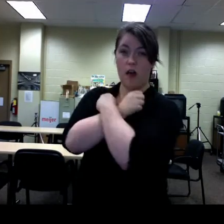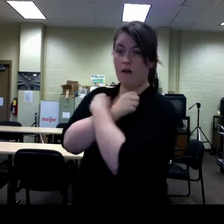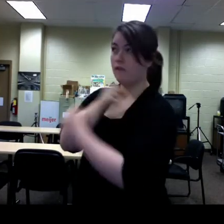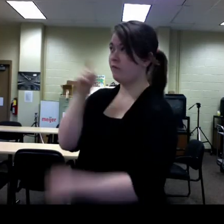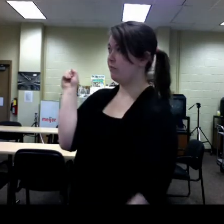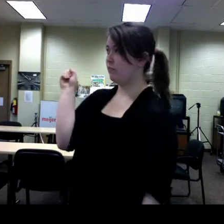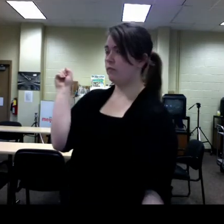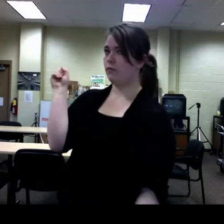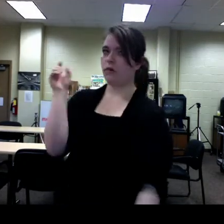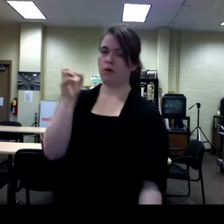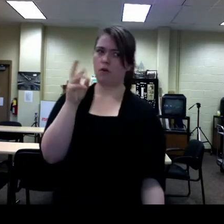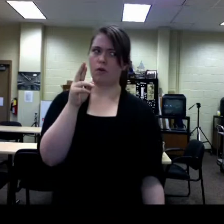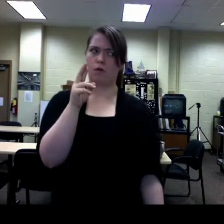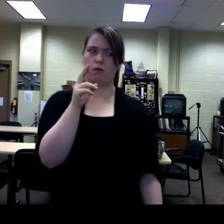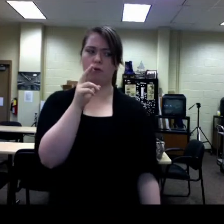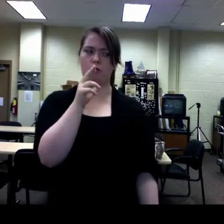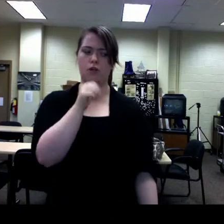Or not?